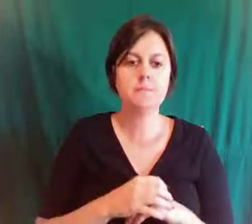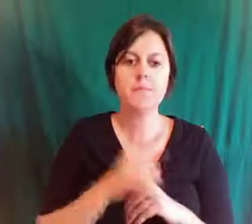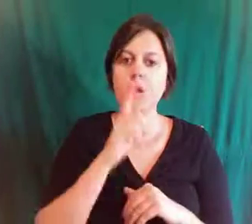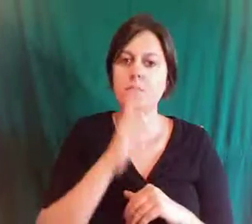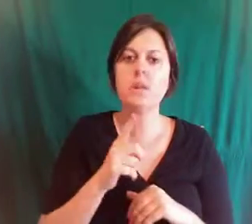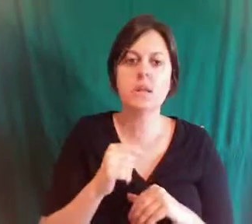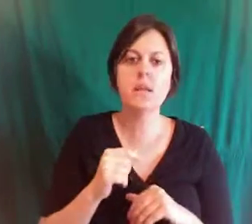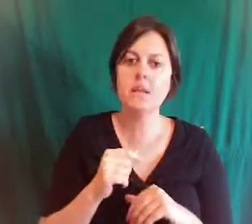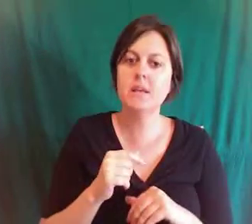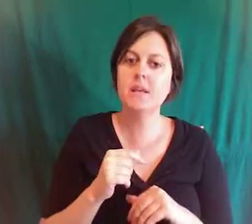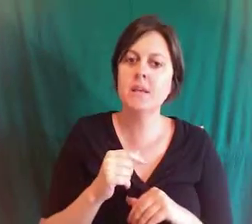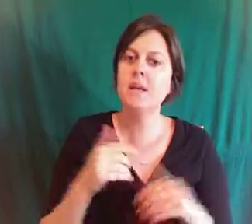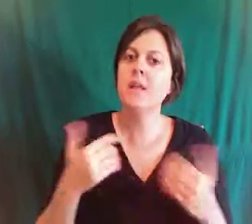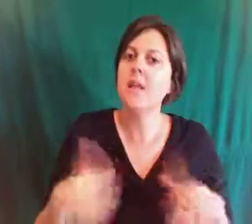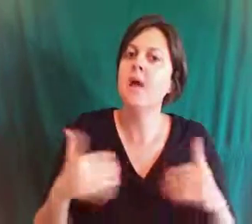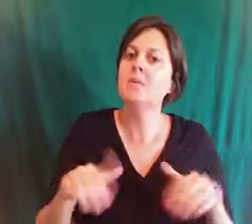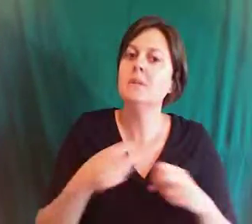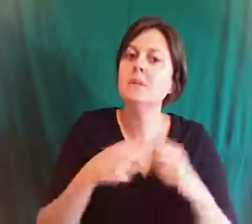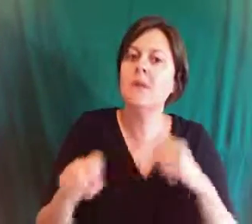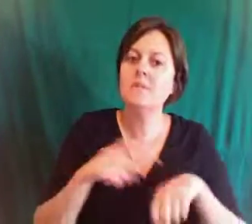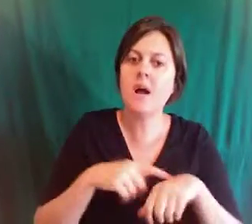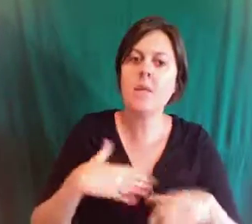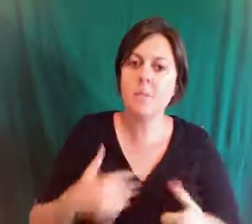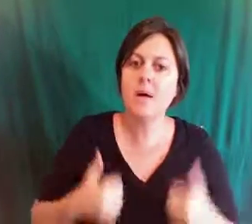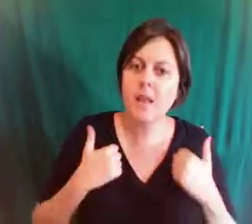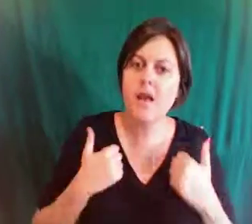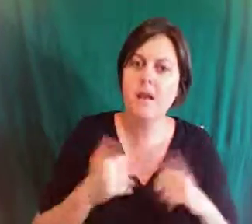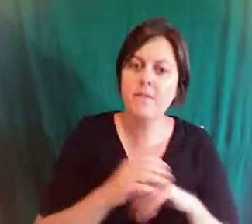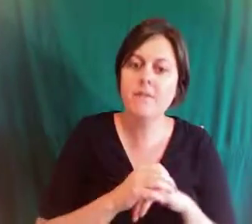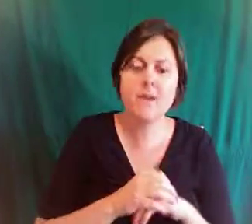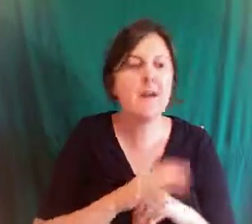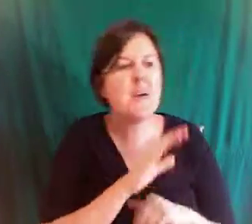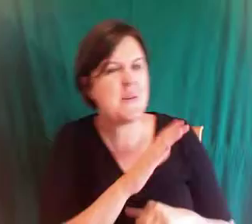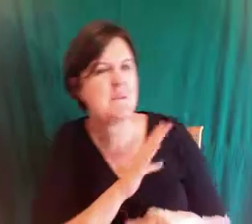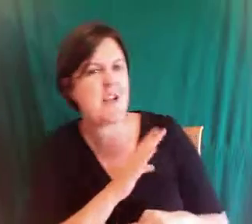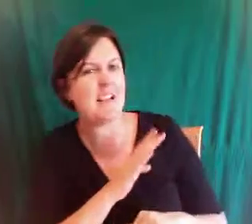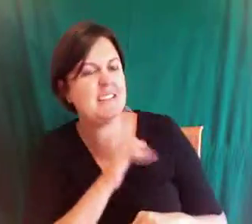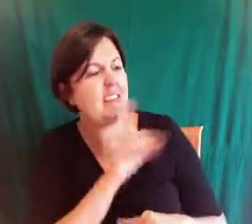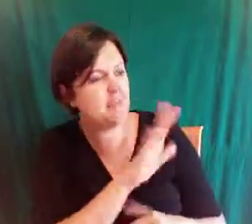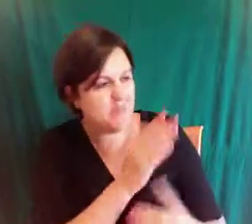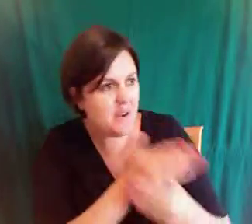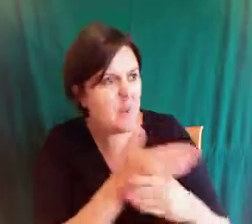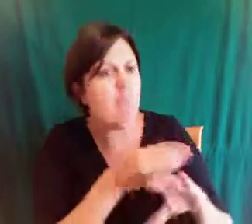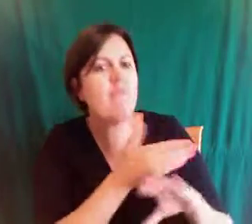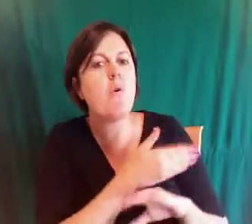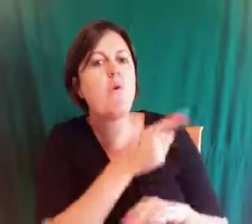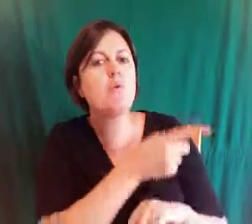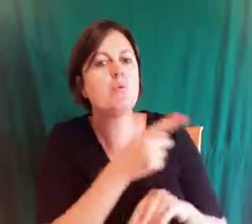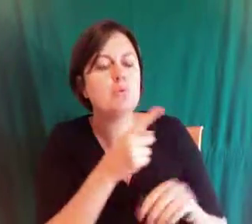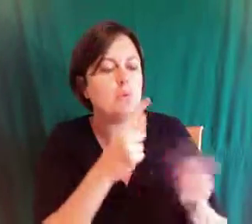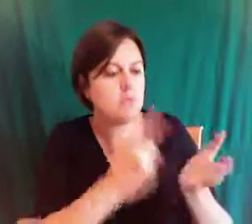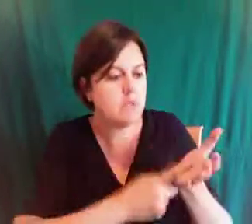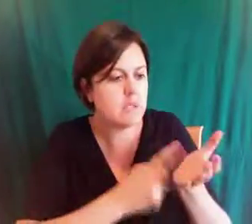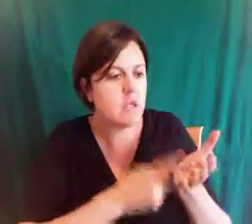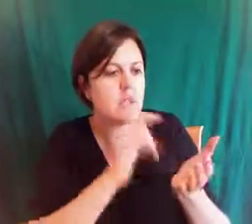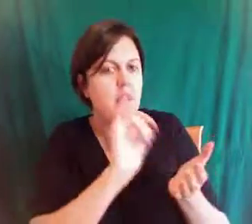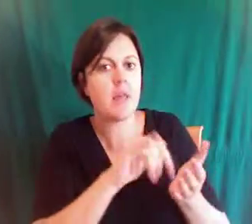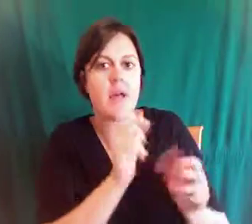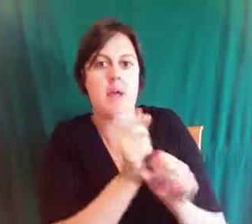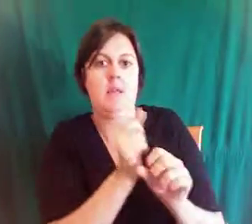lot. Again. Jennifer, before you talk about when you made the leap, I want to bring